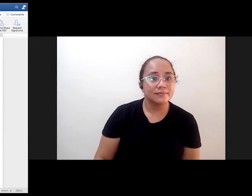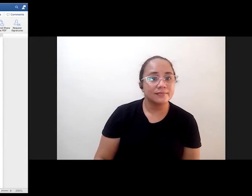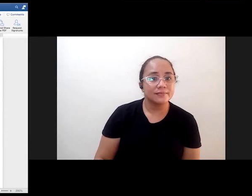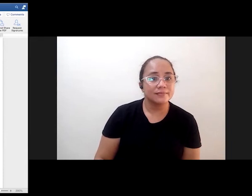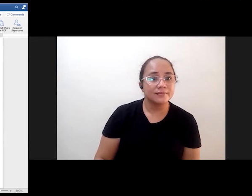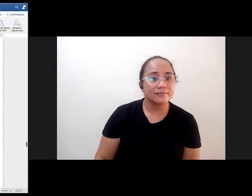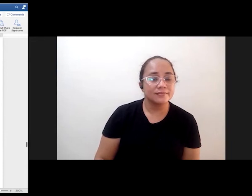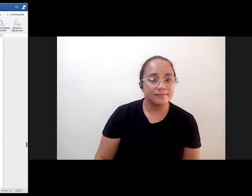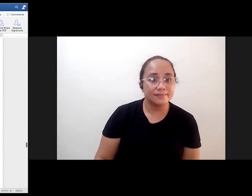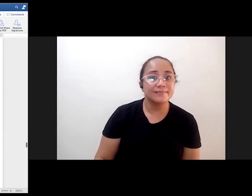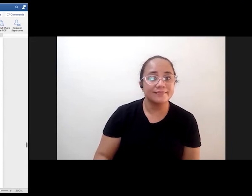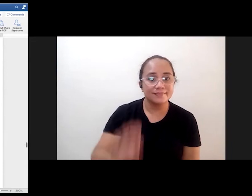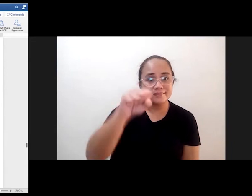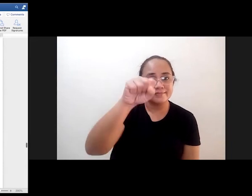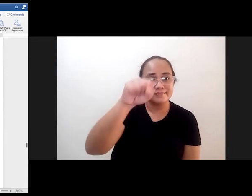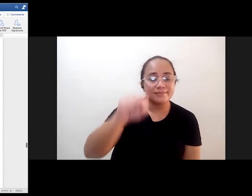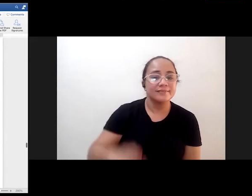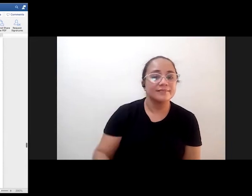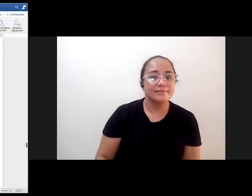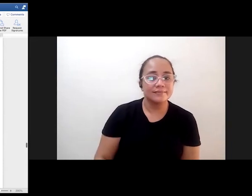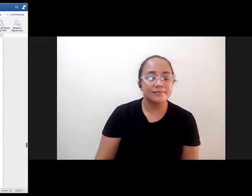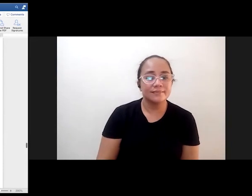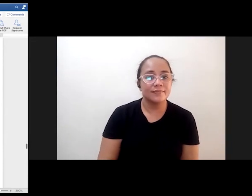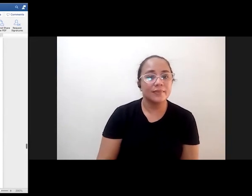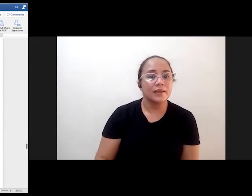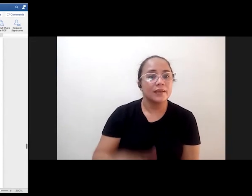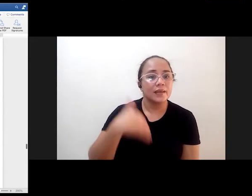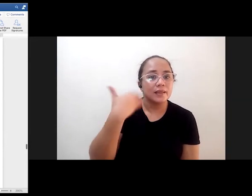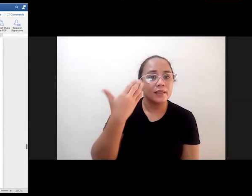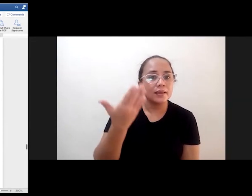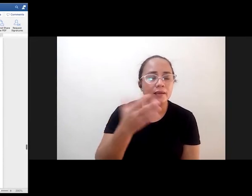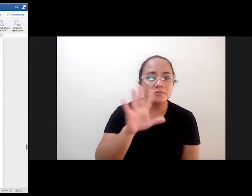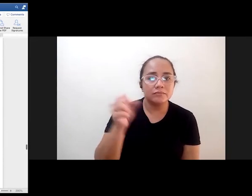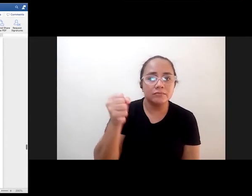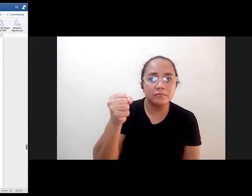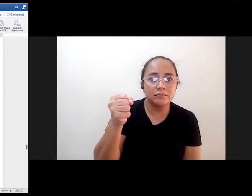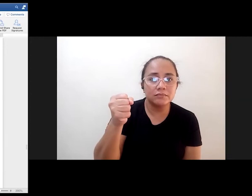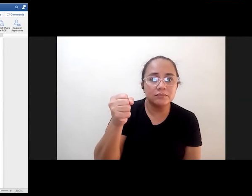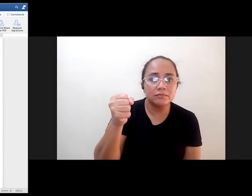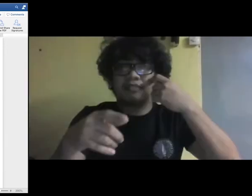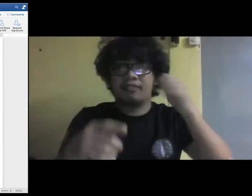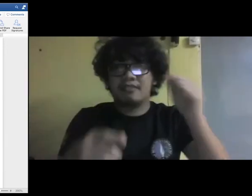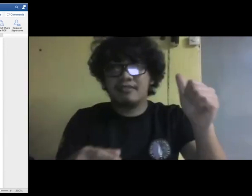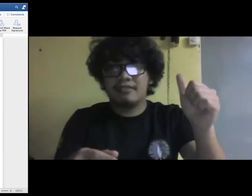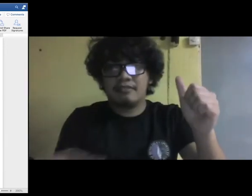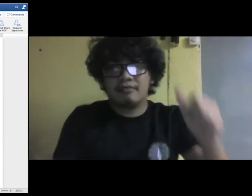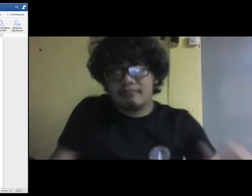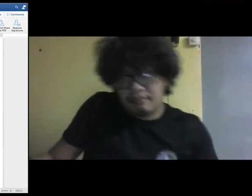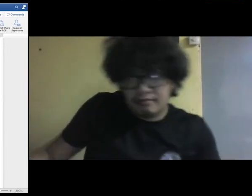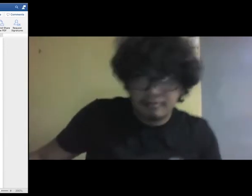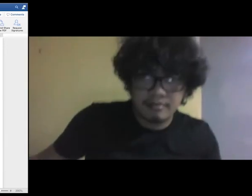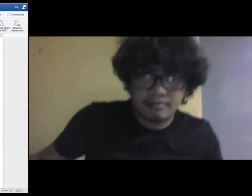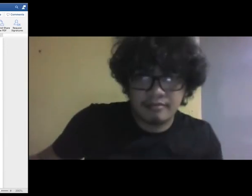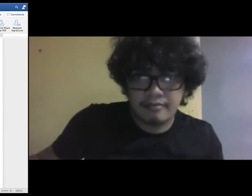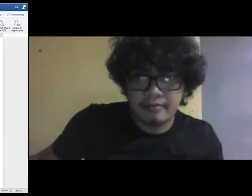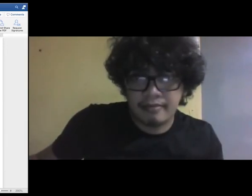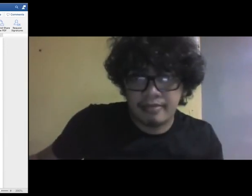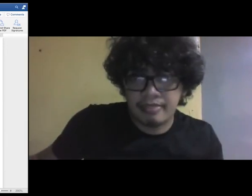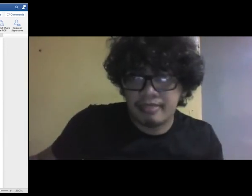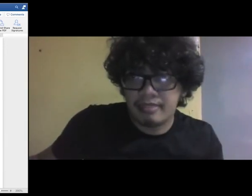Yes, okay. And then, so now you're This going to is have to, this is going to be example 10, I